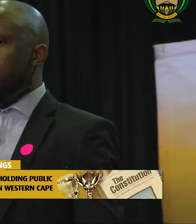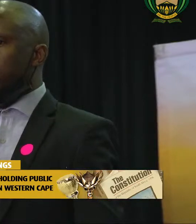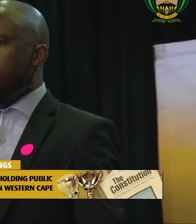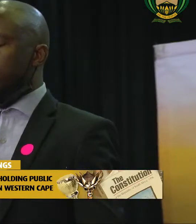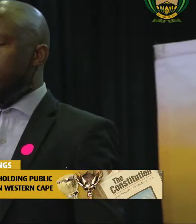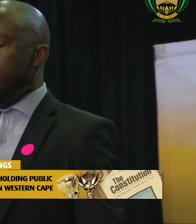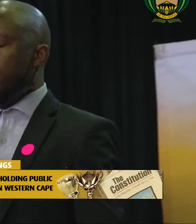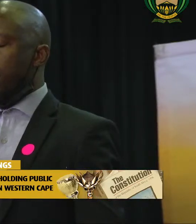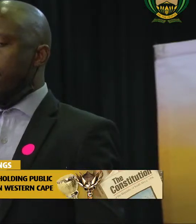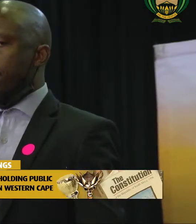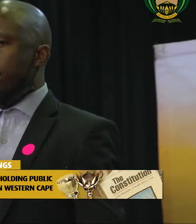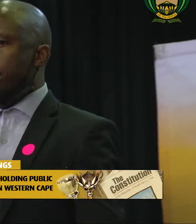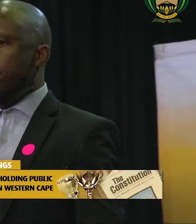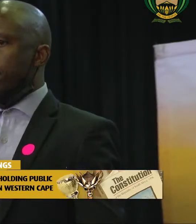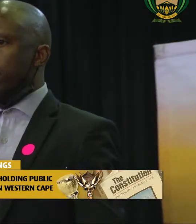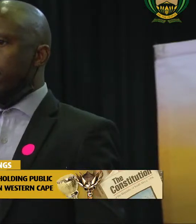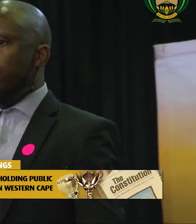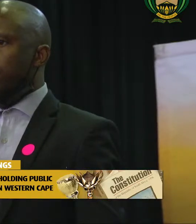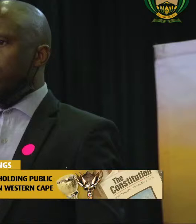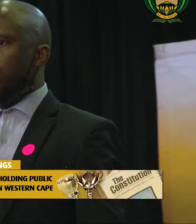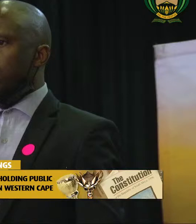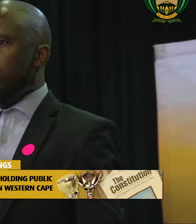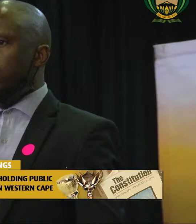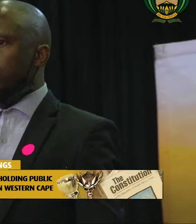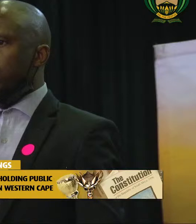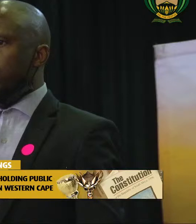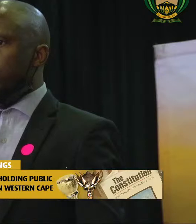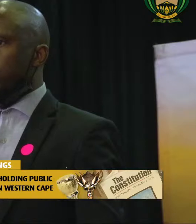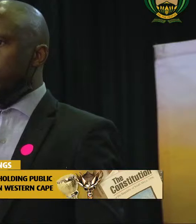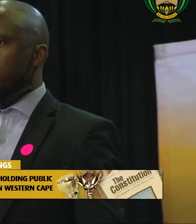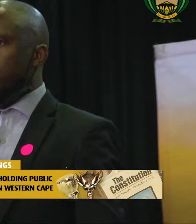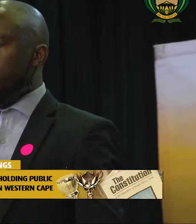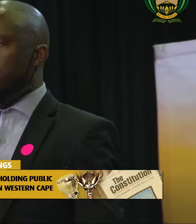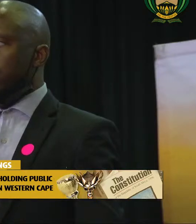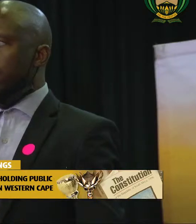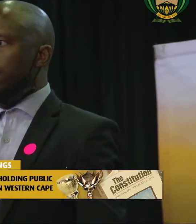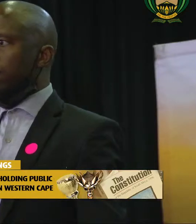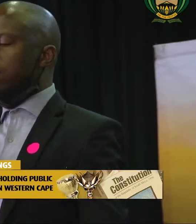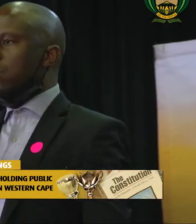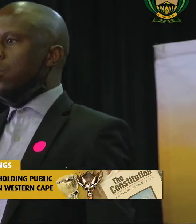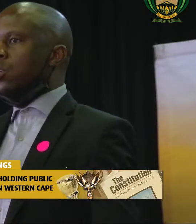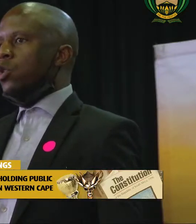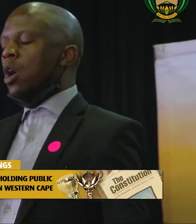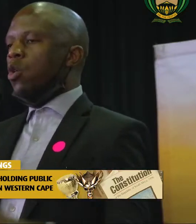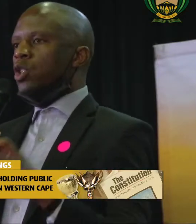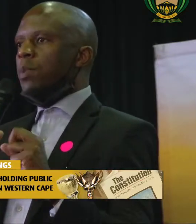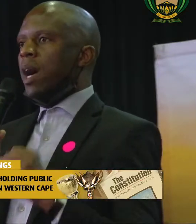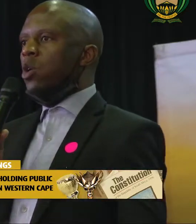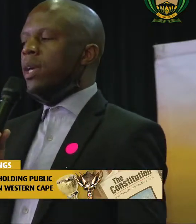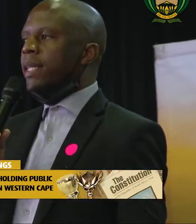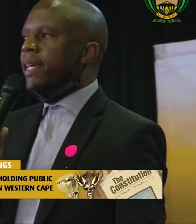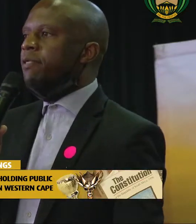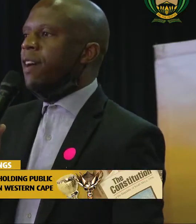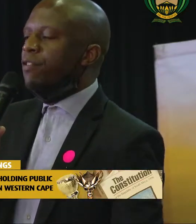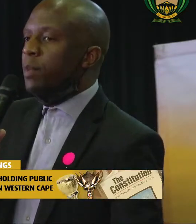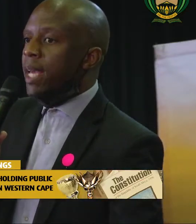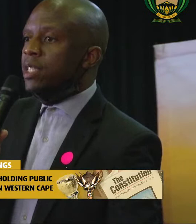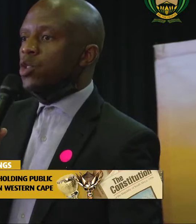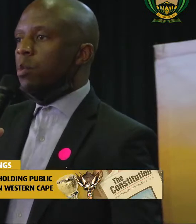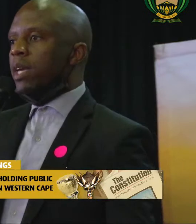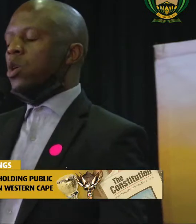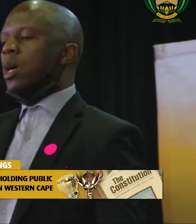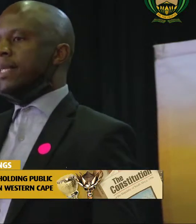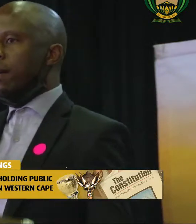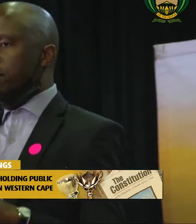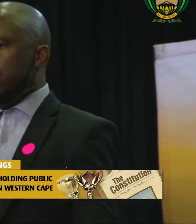indima yakhe yokwenza igalelo lakhe kule nhlangano. You are going to be allocated 5 minutes